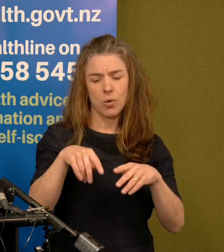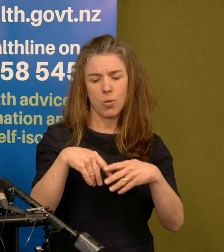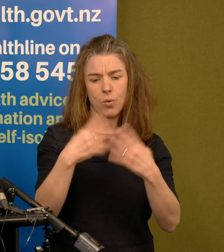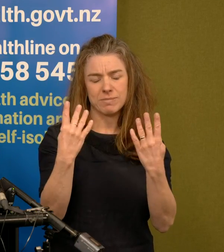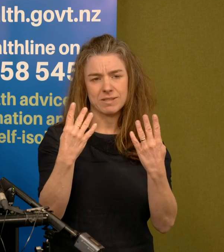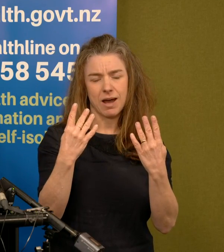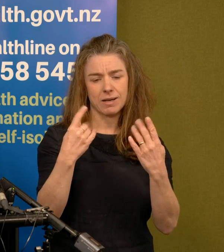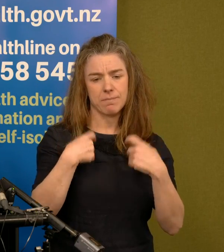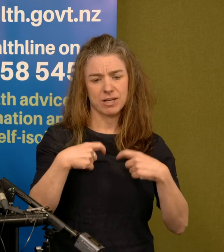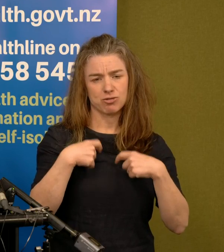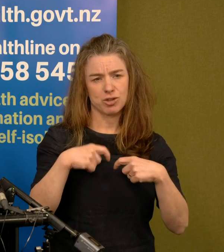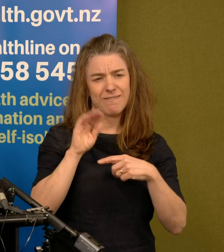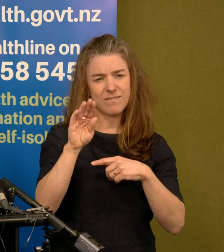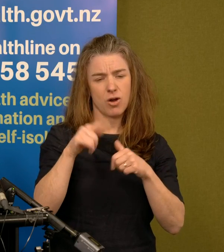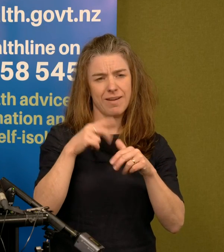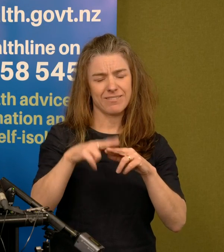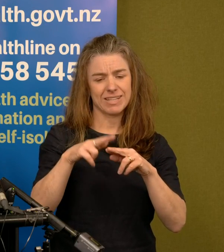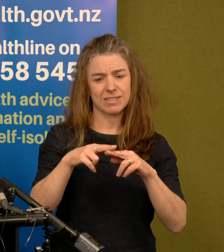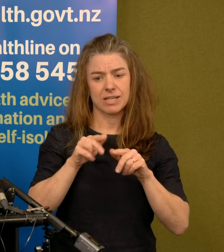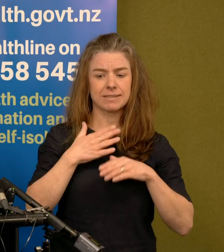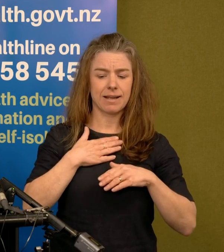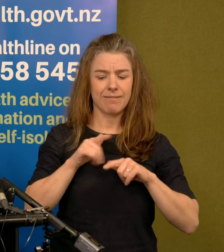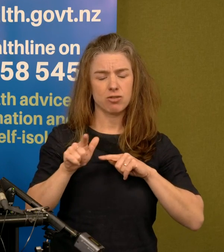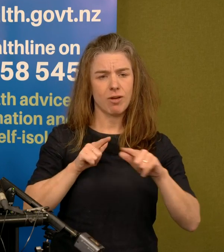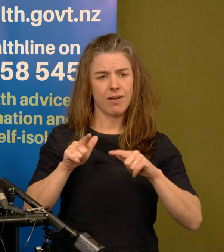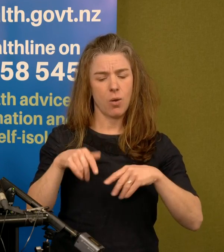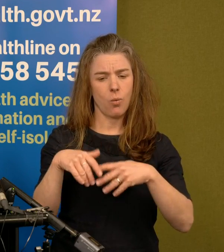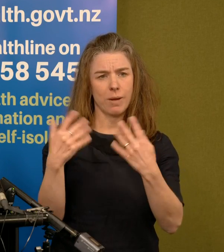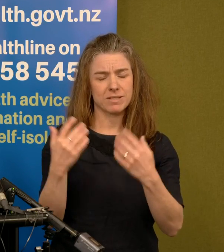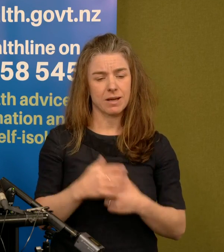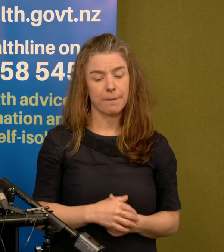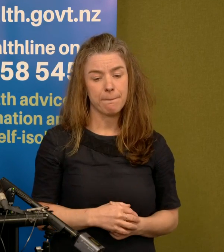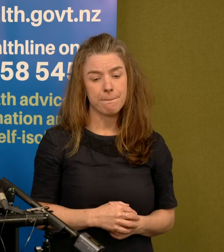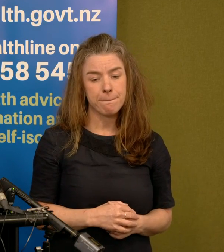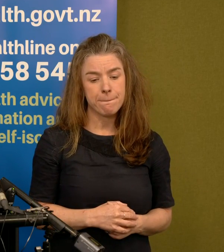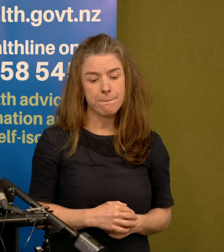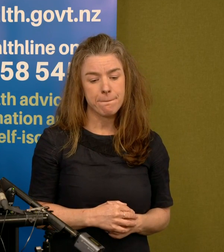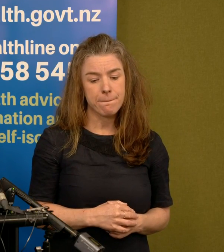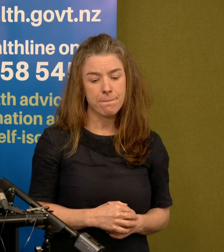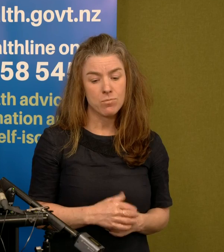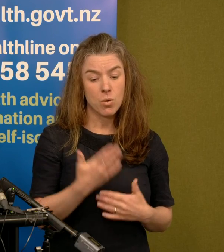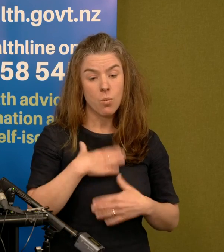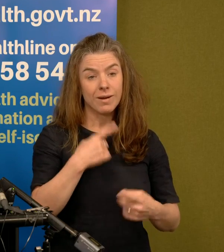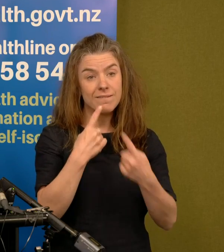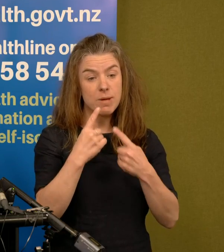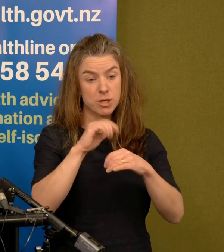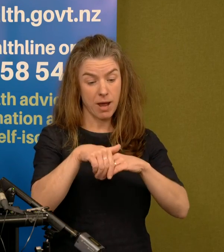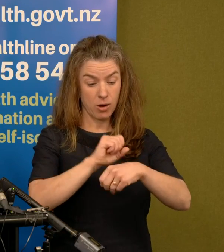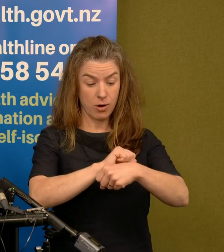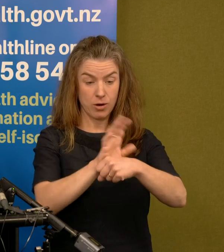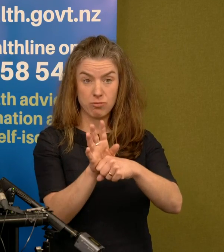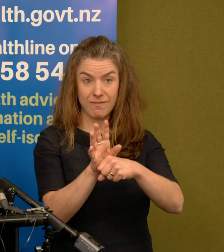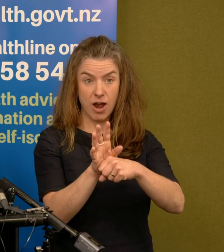and or if they just want general information about COVID-19, a plug for the Ministry of Health's website, which has very good information and it